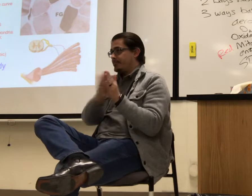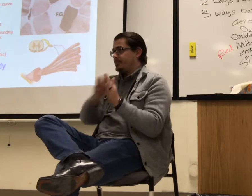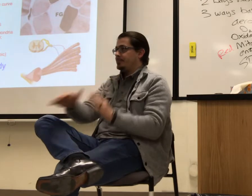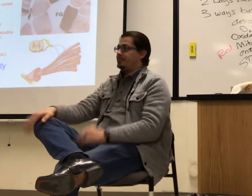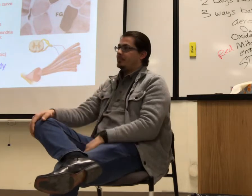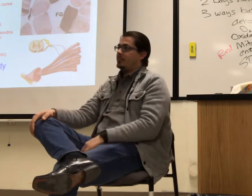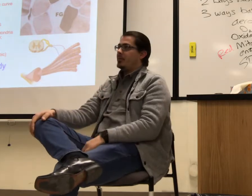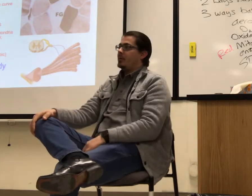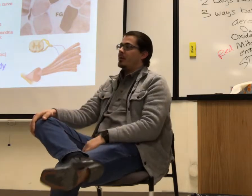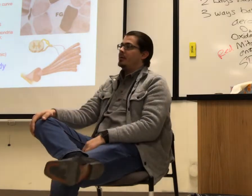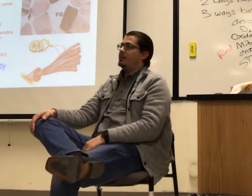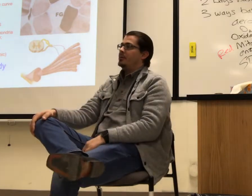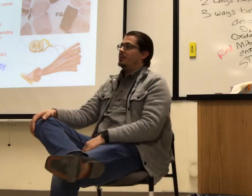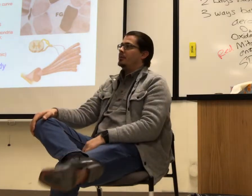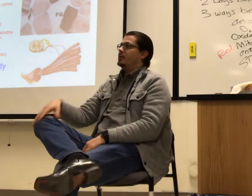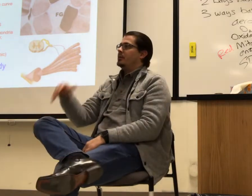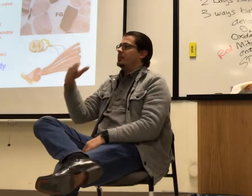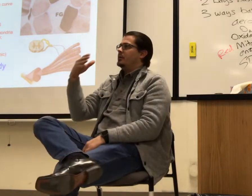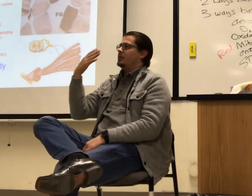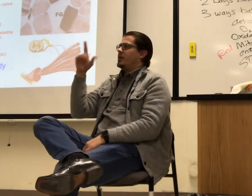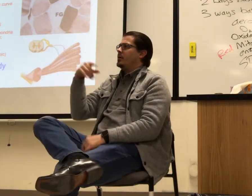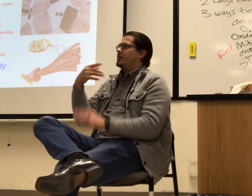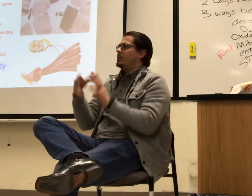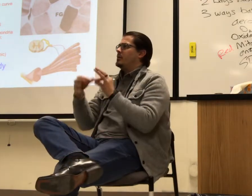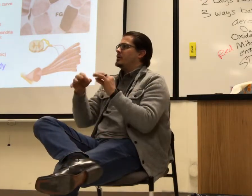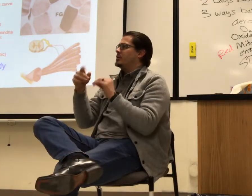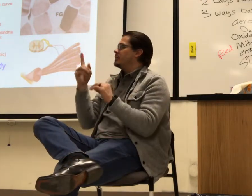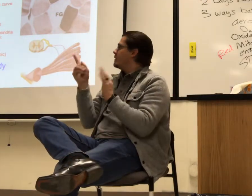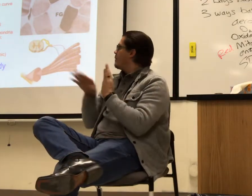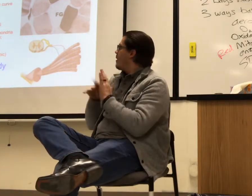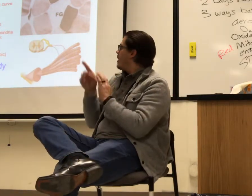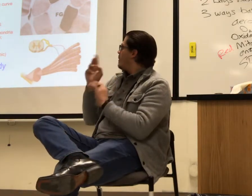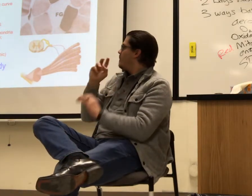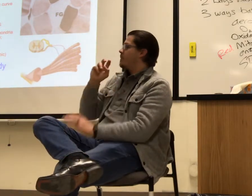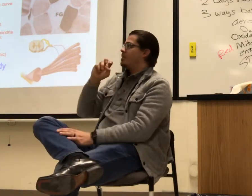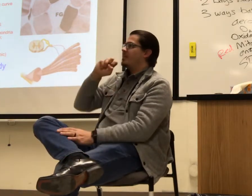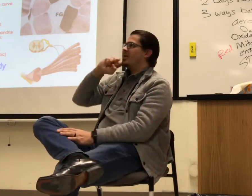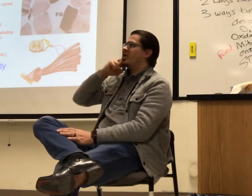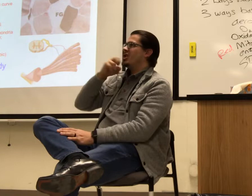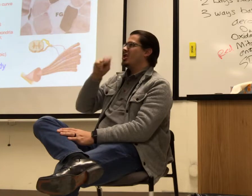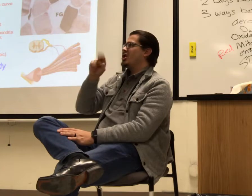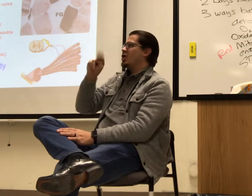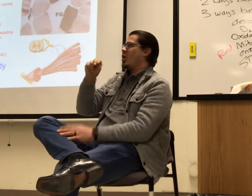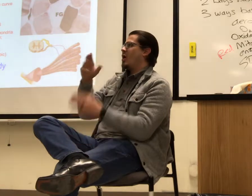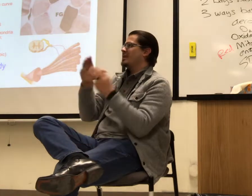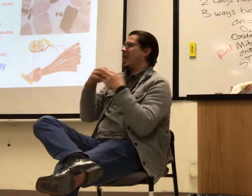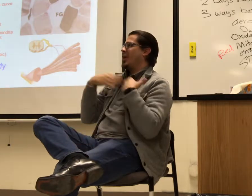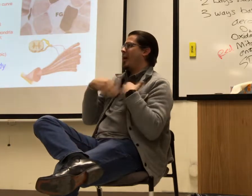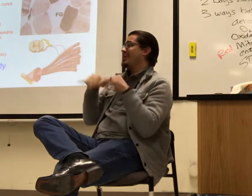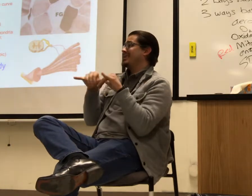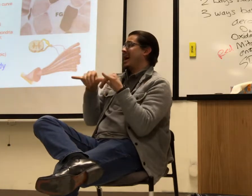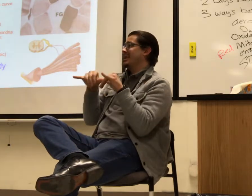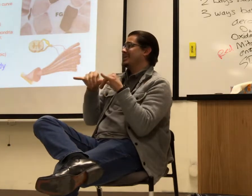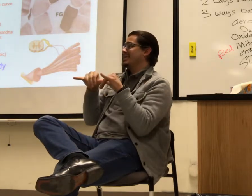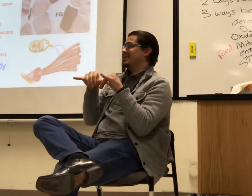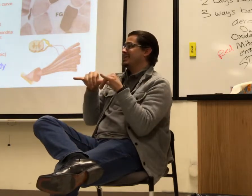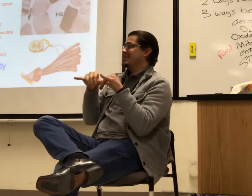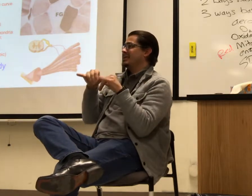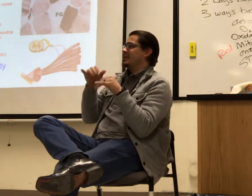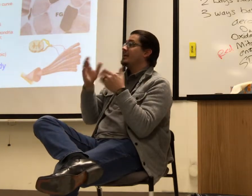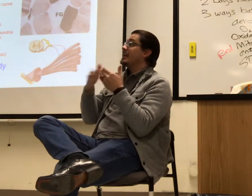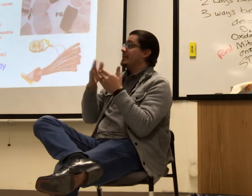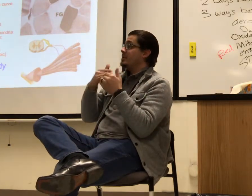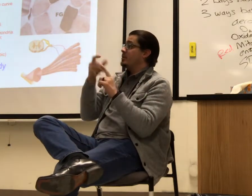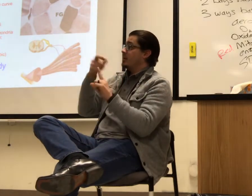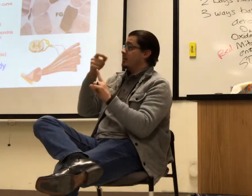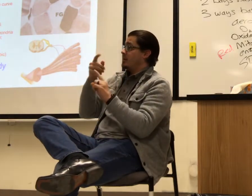there. And also, well, I already gave mention to the thing at the bottom of the slide, the neuron cell body size. Basically what we said was, it's easier